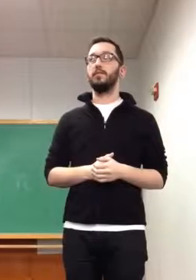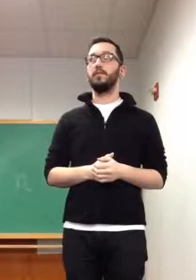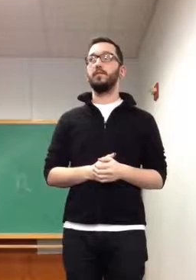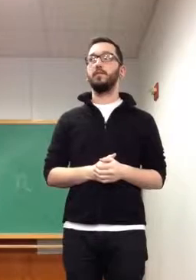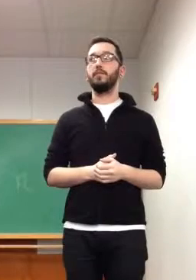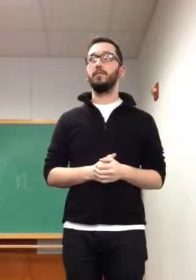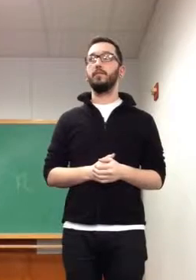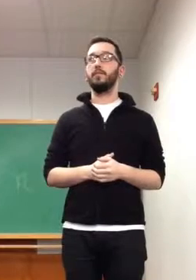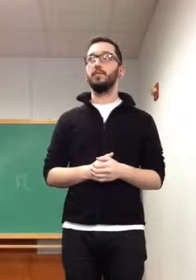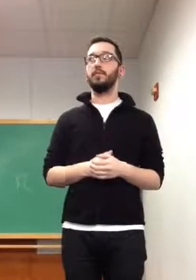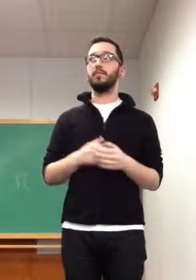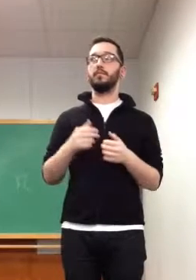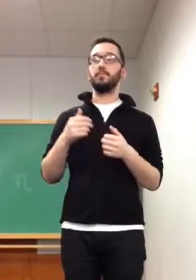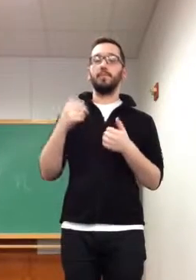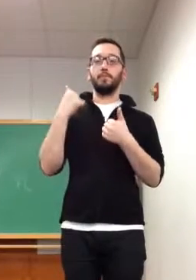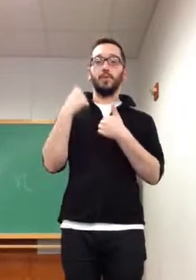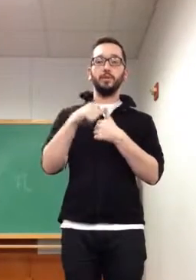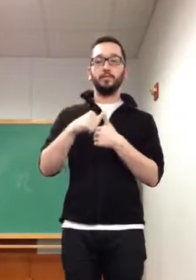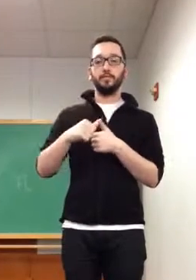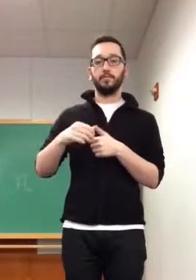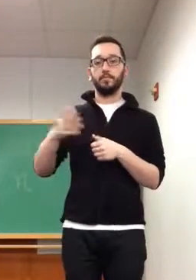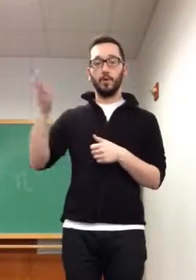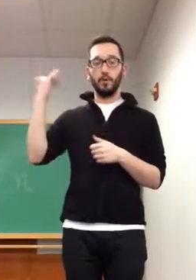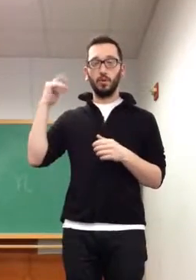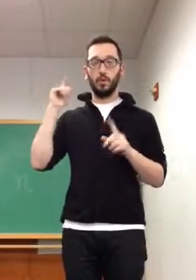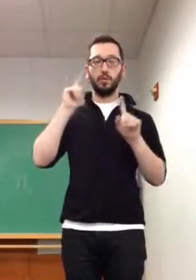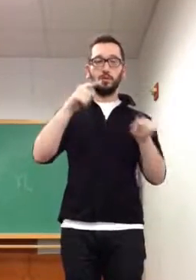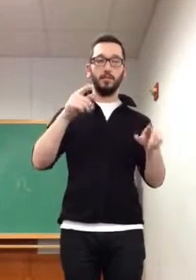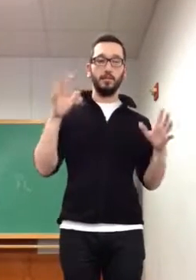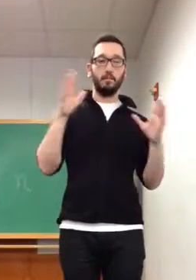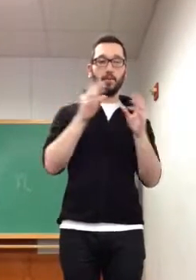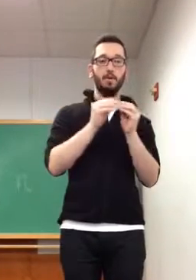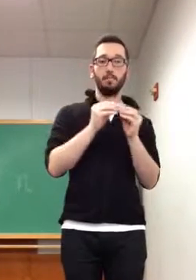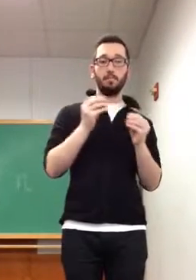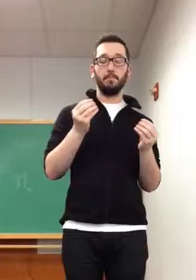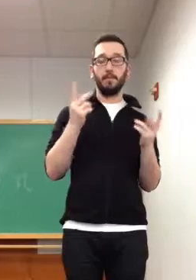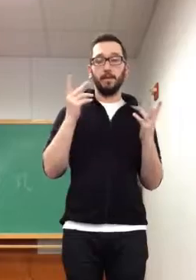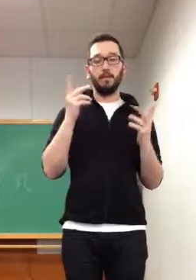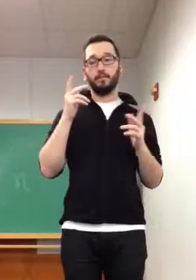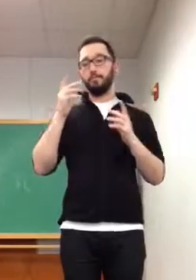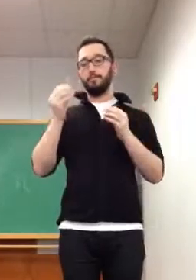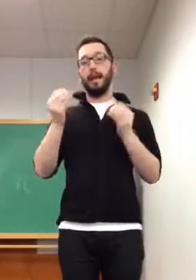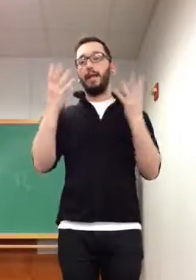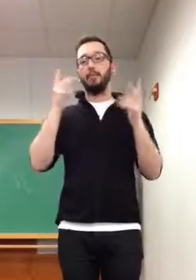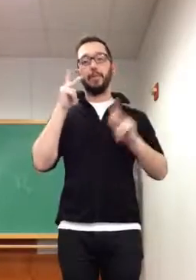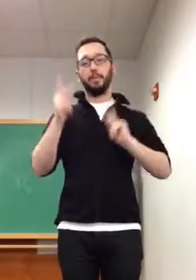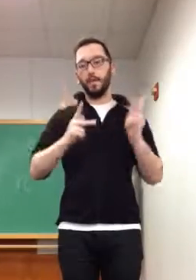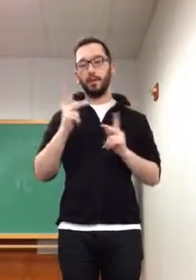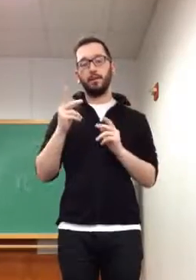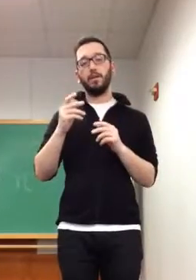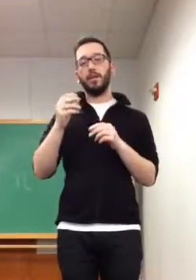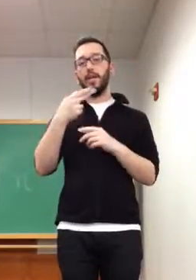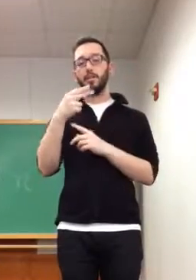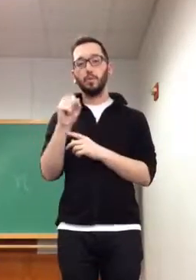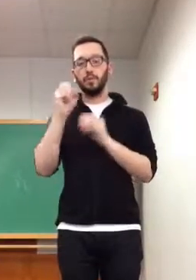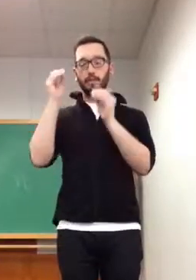seminars on how to teach world history, in which you might have 100 high school teachers, and if you took a show of hands, how